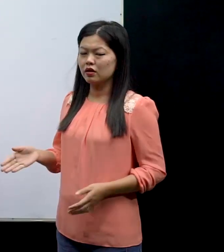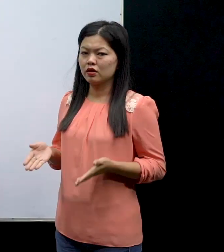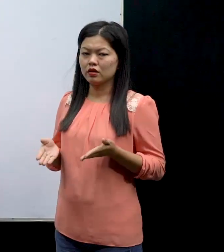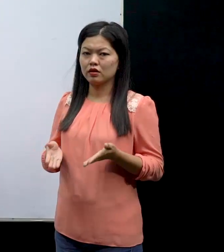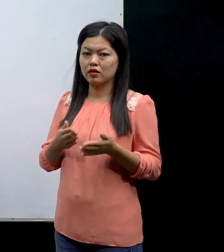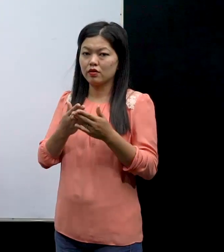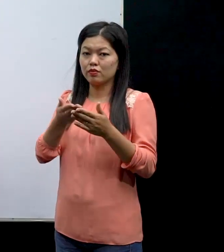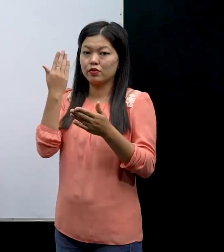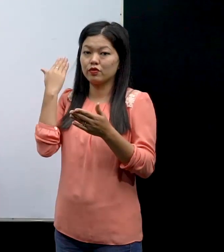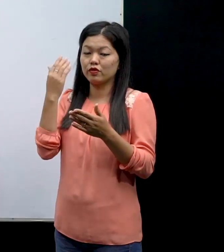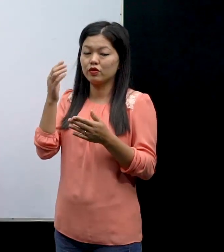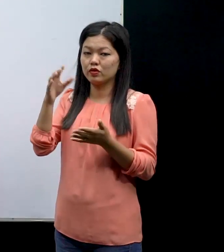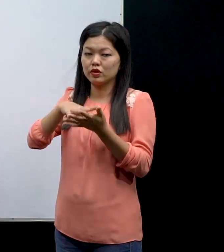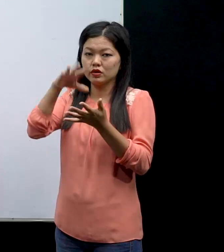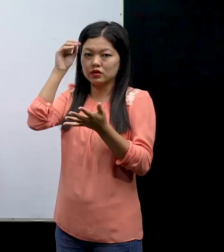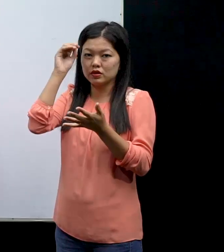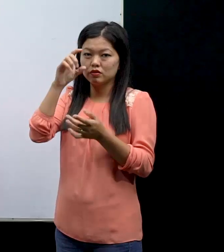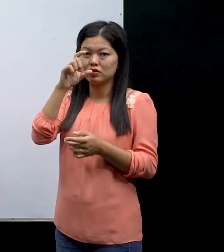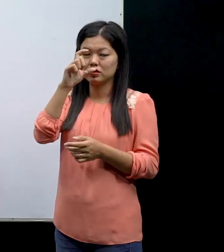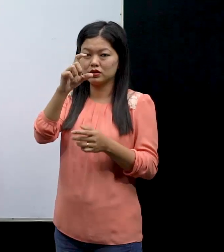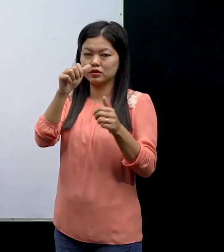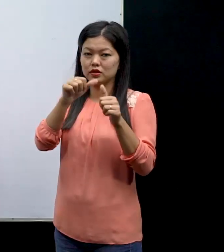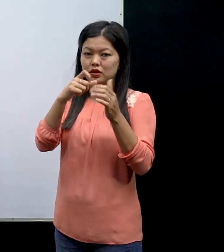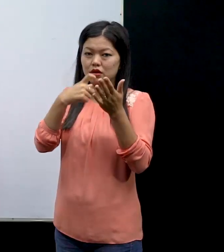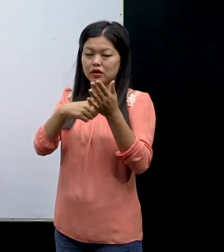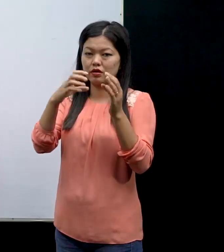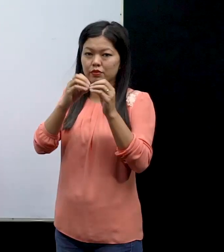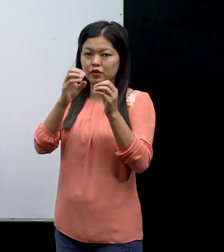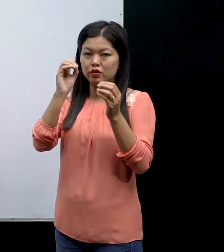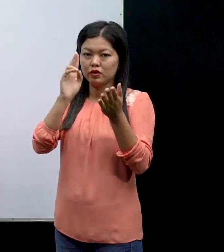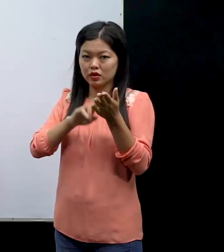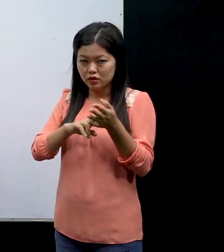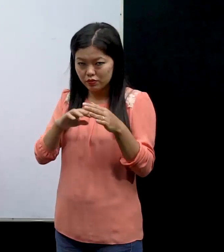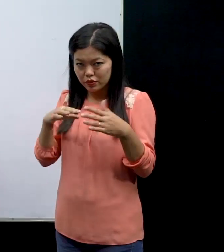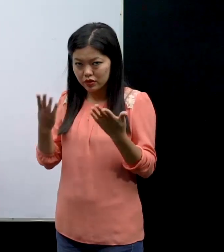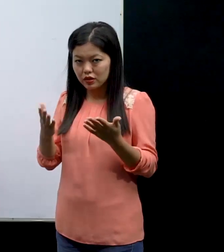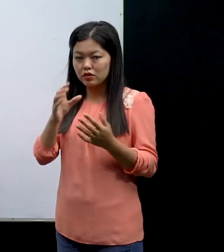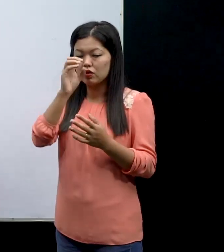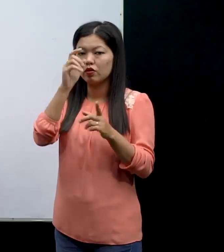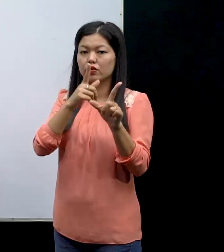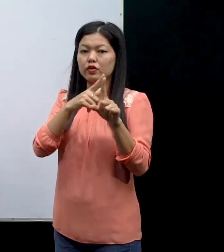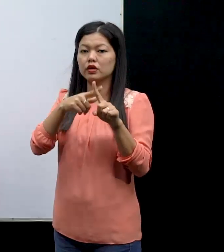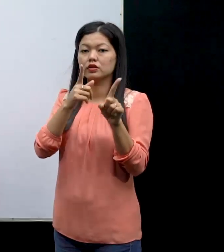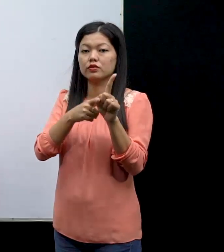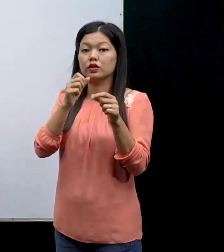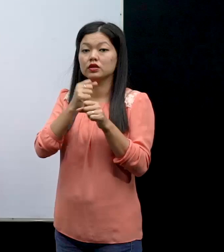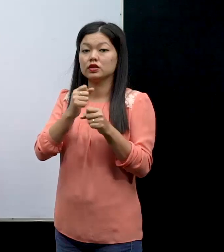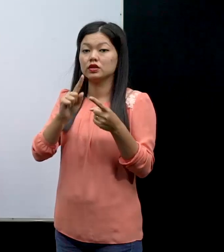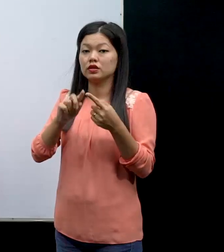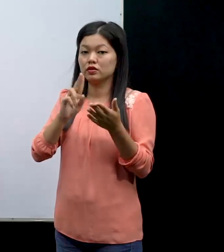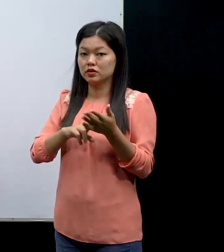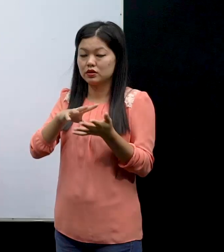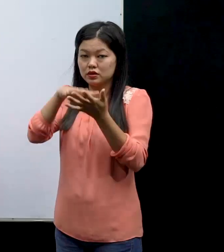dioxide, right? That means we have C, we have O2, carbon and oxygen. So they are both are non-metals, right? Carbon is also a